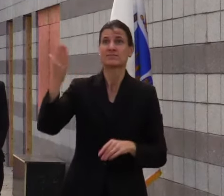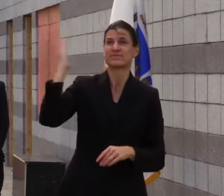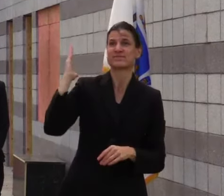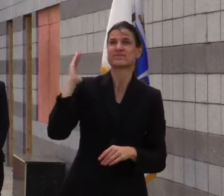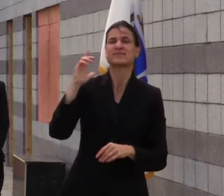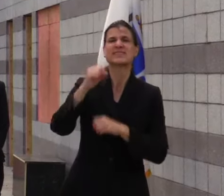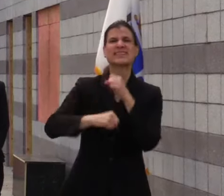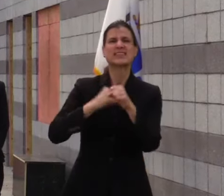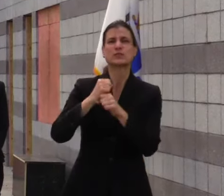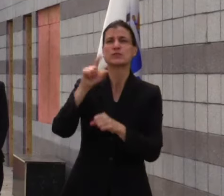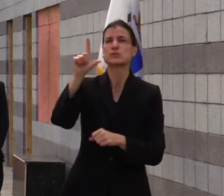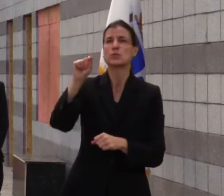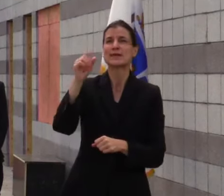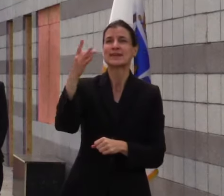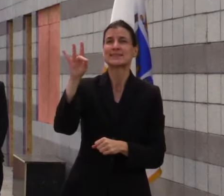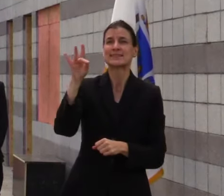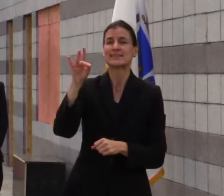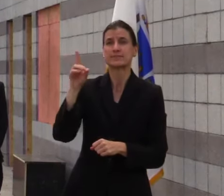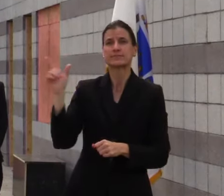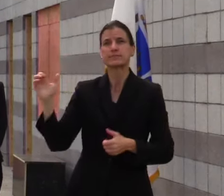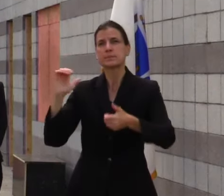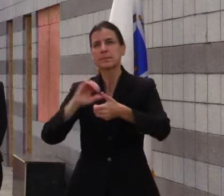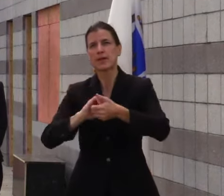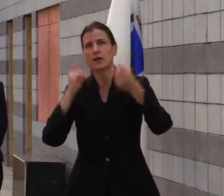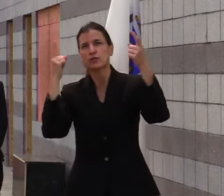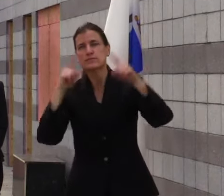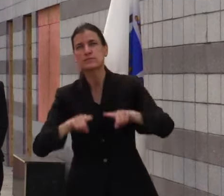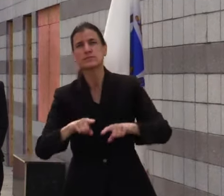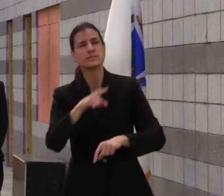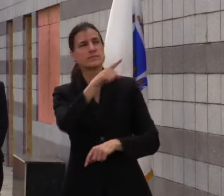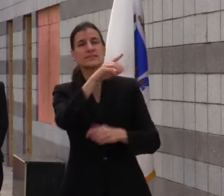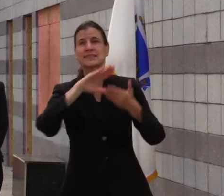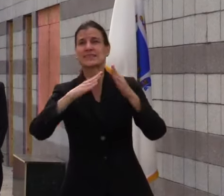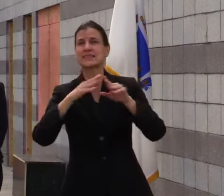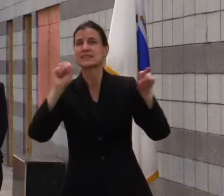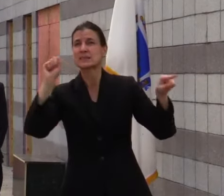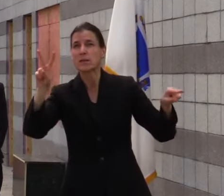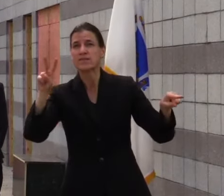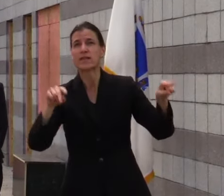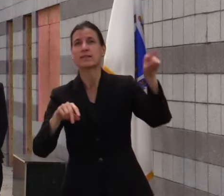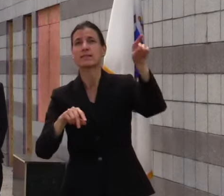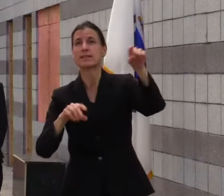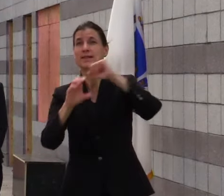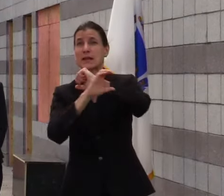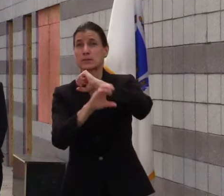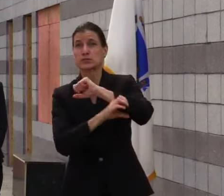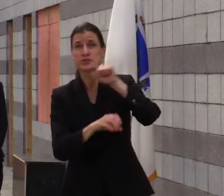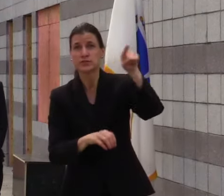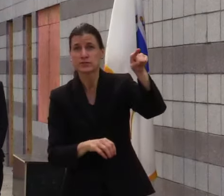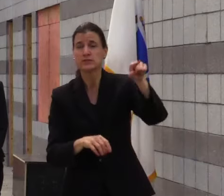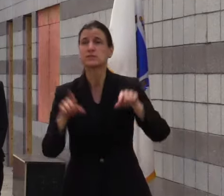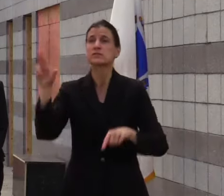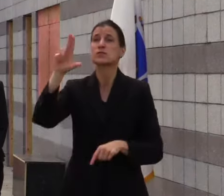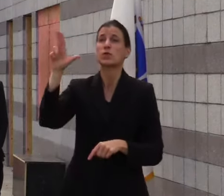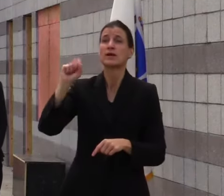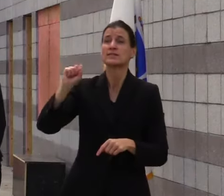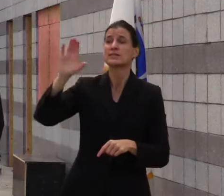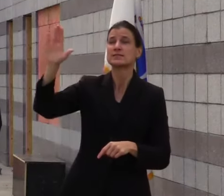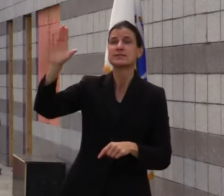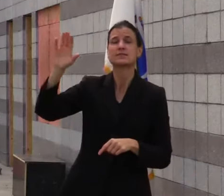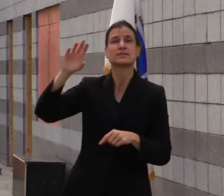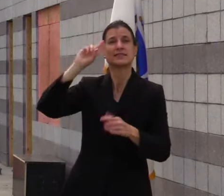join with Cambridge officials, Somerville officials, and U.S. Transportation Secretary Elaine Chao to celebrate what